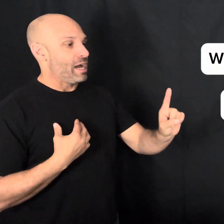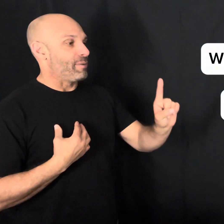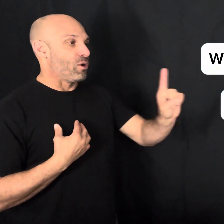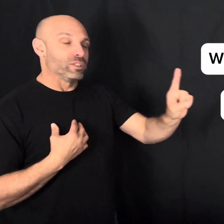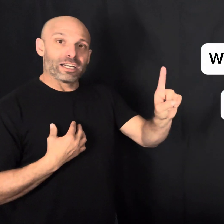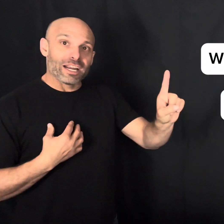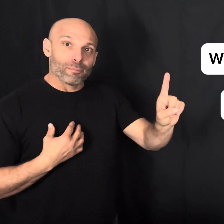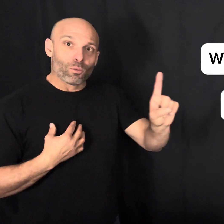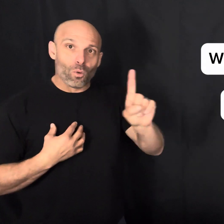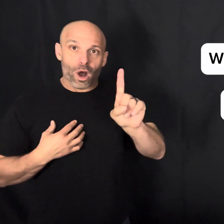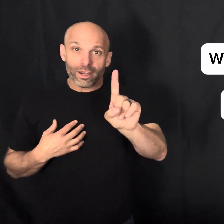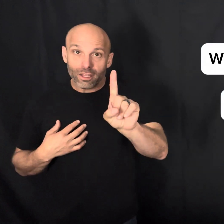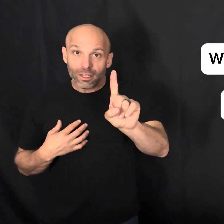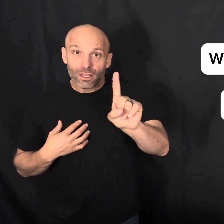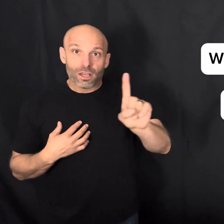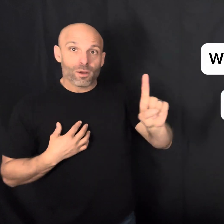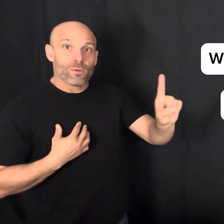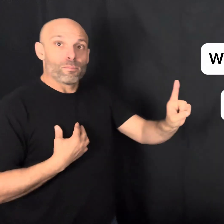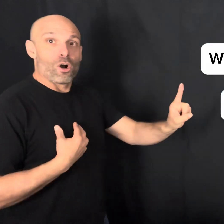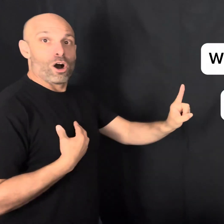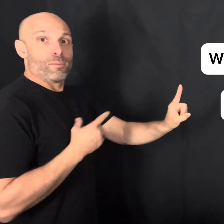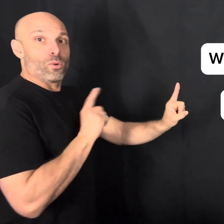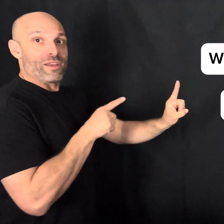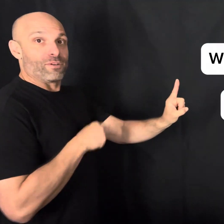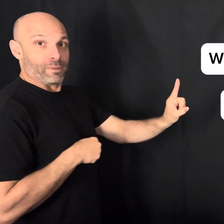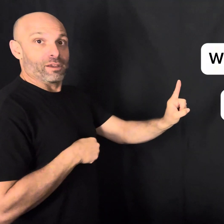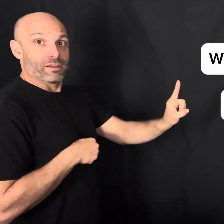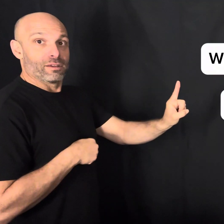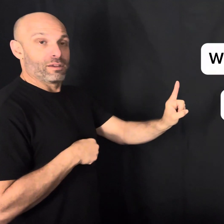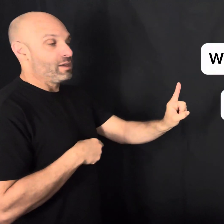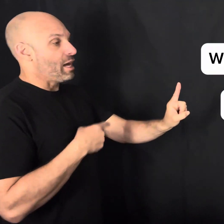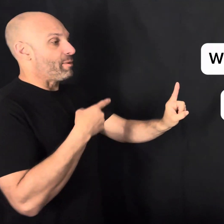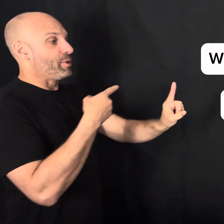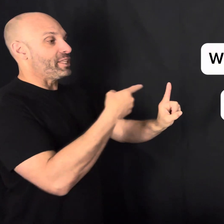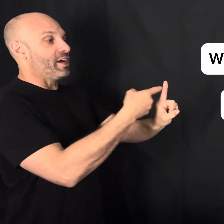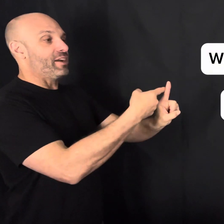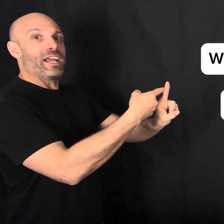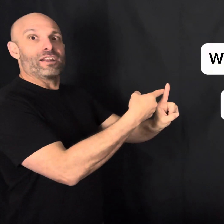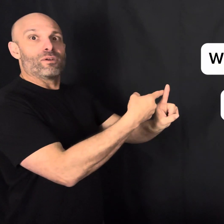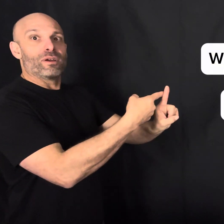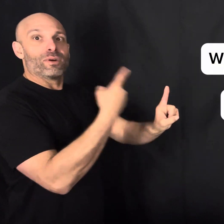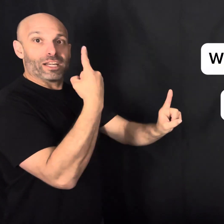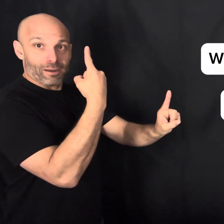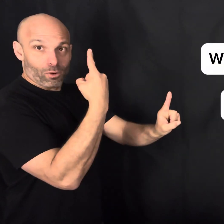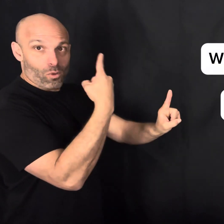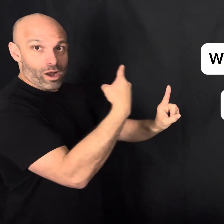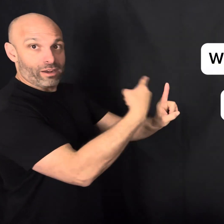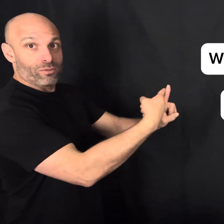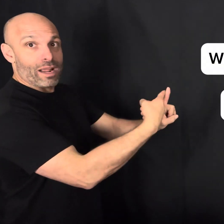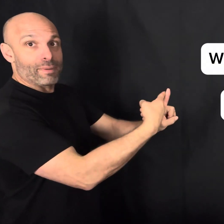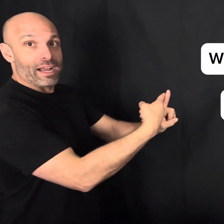hold it a number 1, palm away from me. I'm gonna put the other hand in a number 1 right behind it.